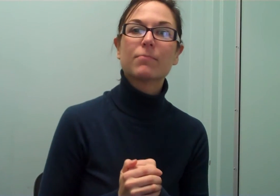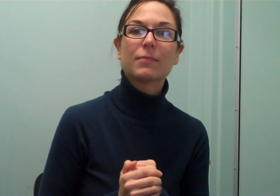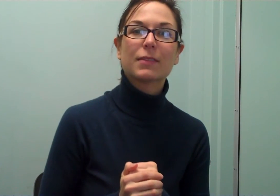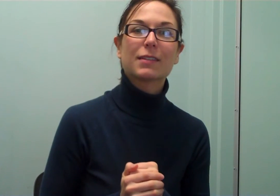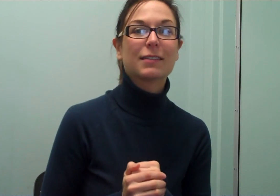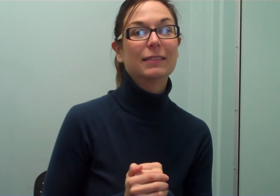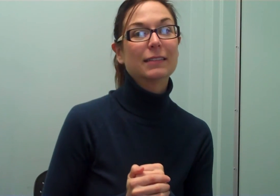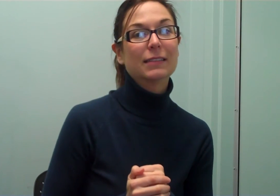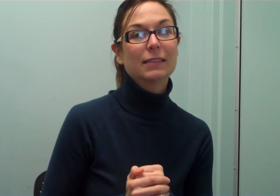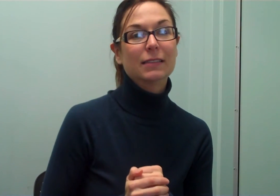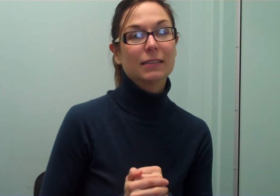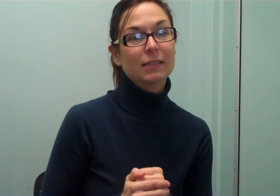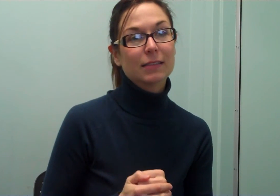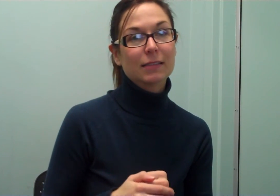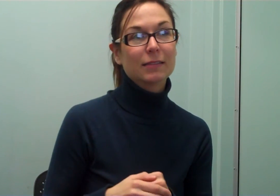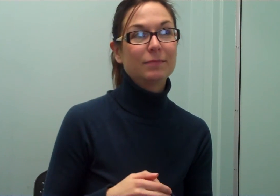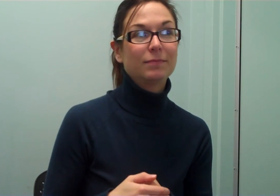about him spilling things on the carpet.